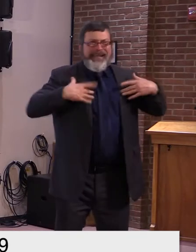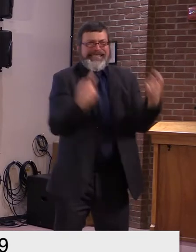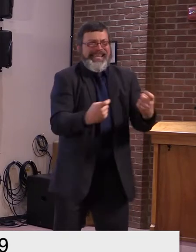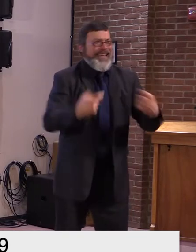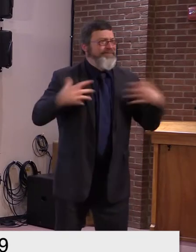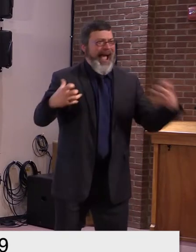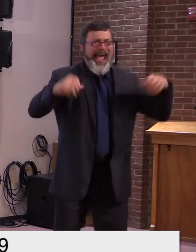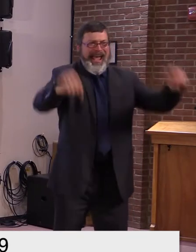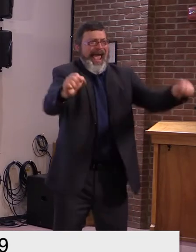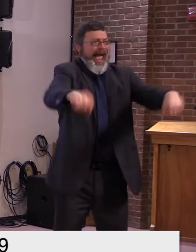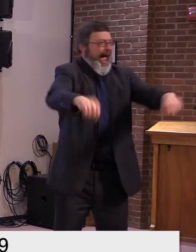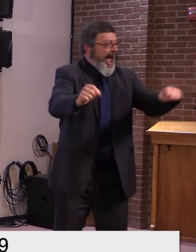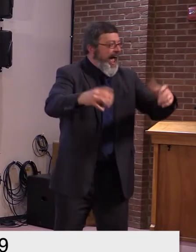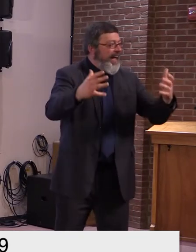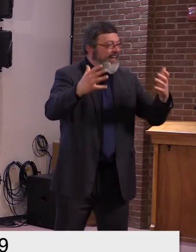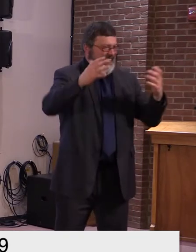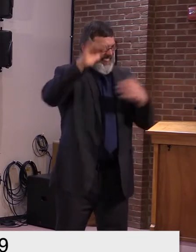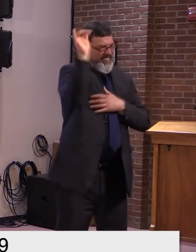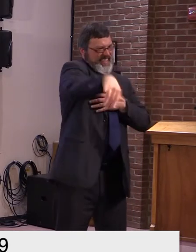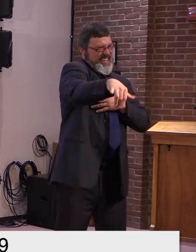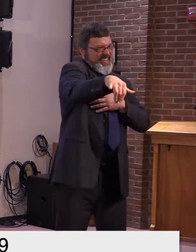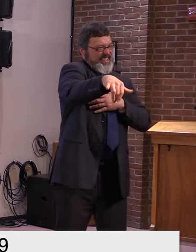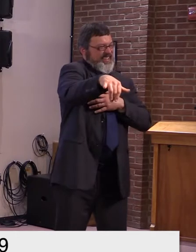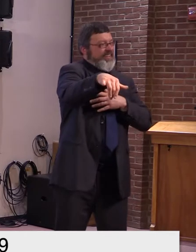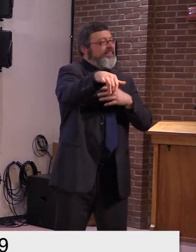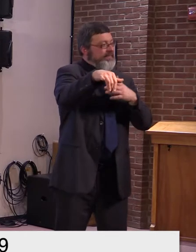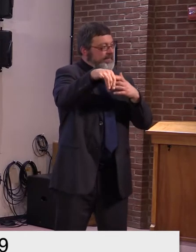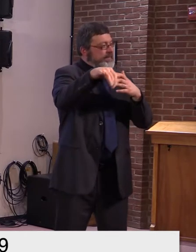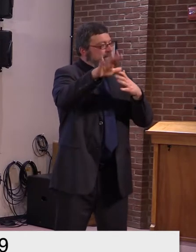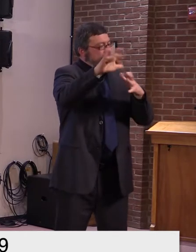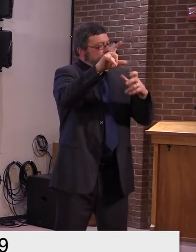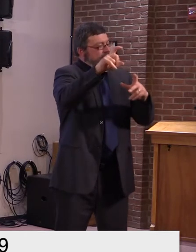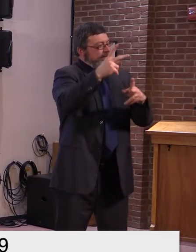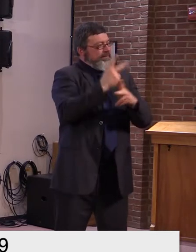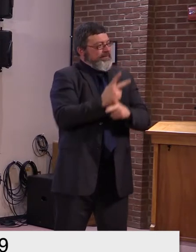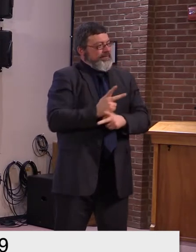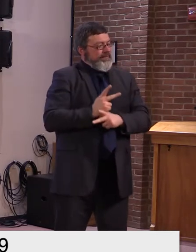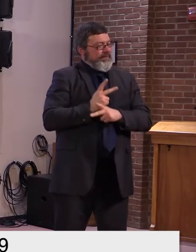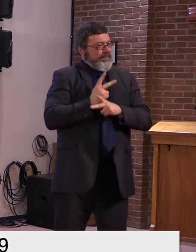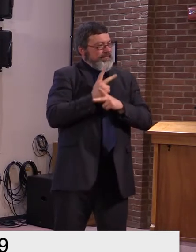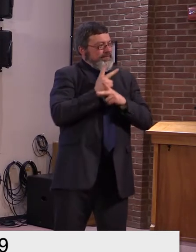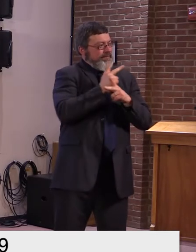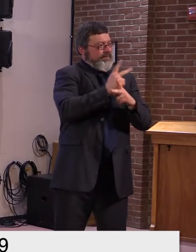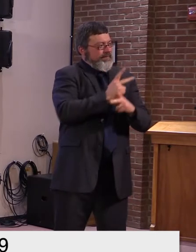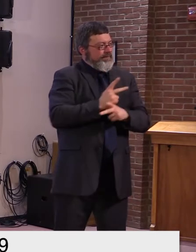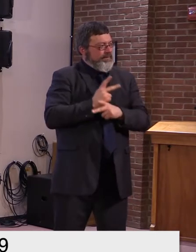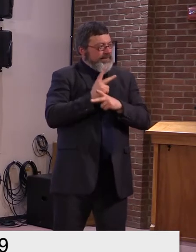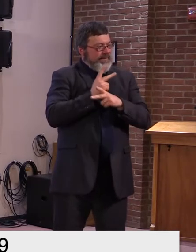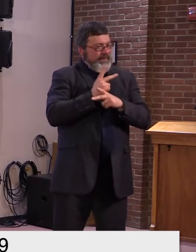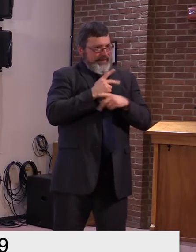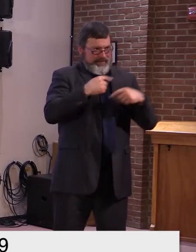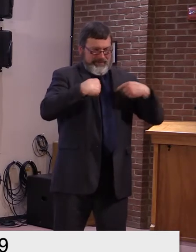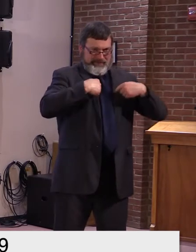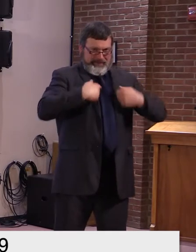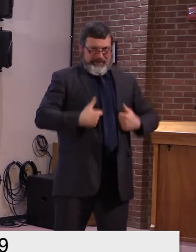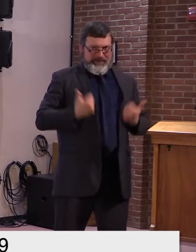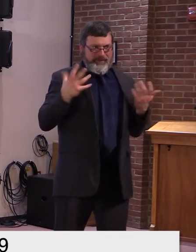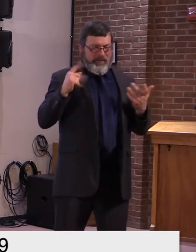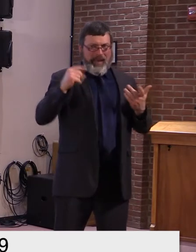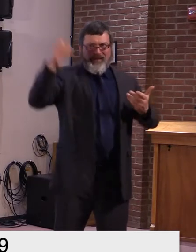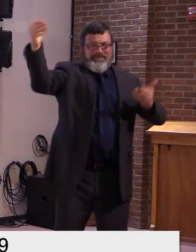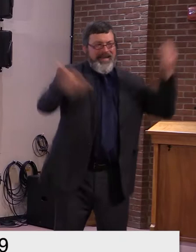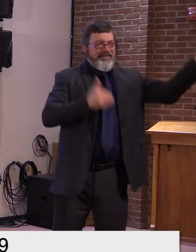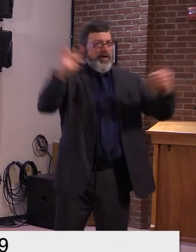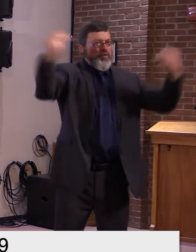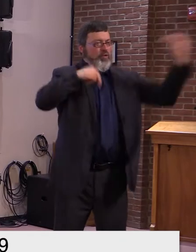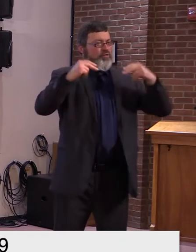across the area, it's all the more important for us in Vermont and for all of our guests and visitors to be mindful of our guidance and to follow